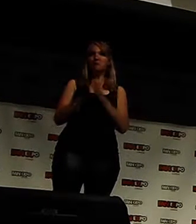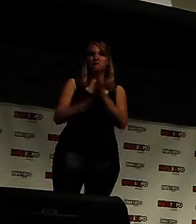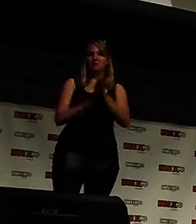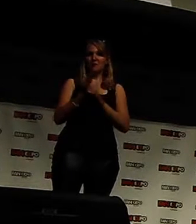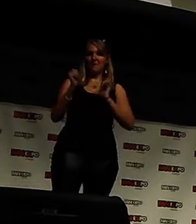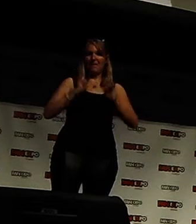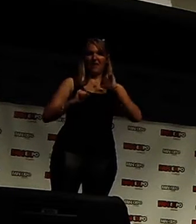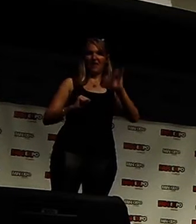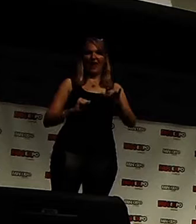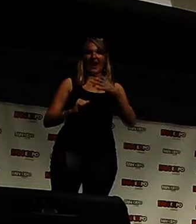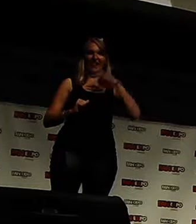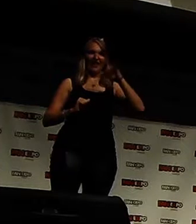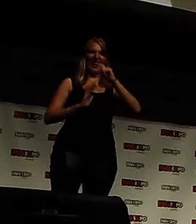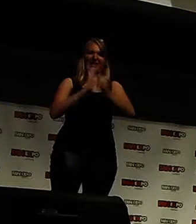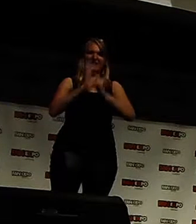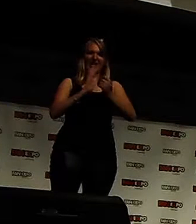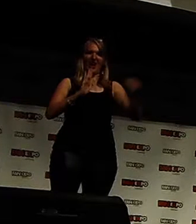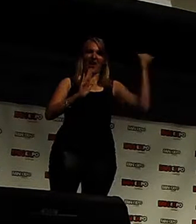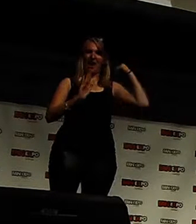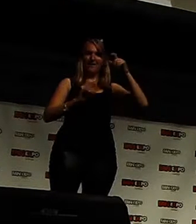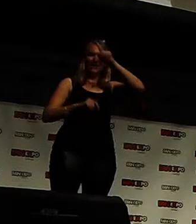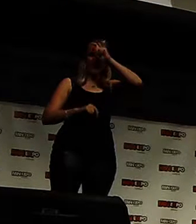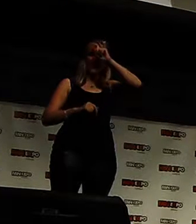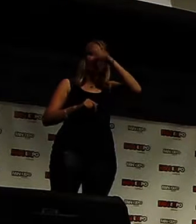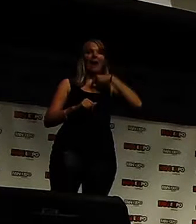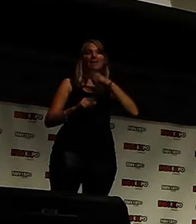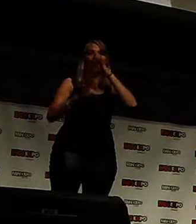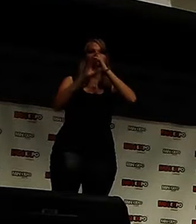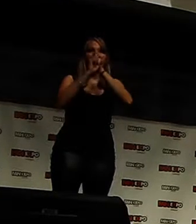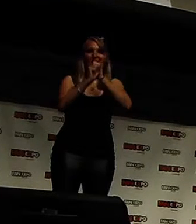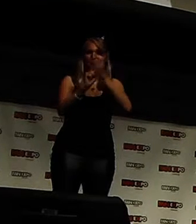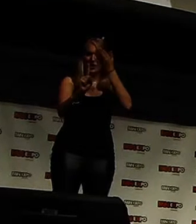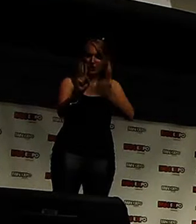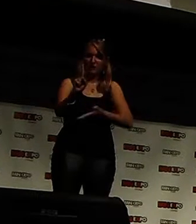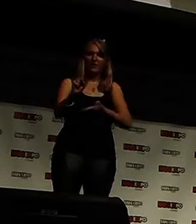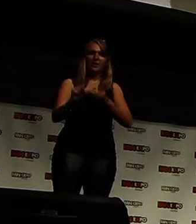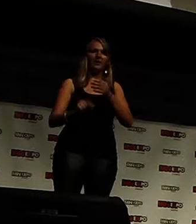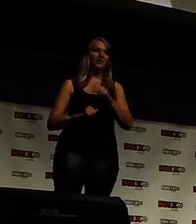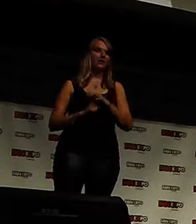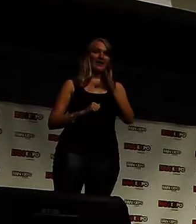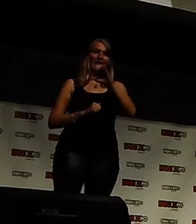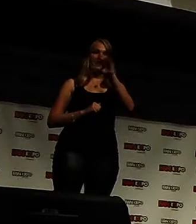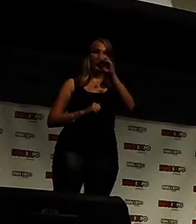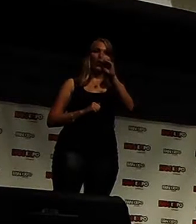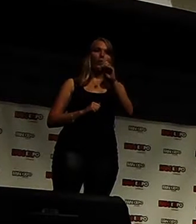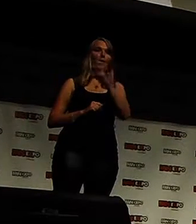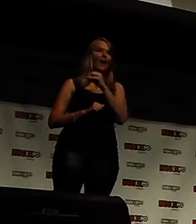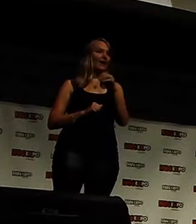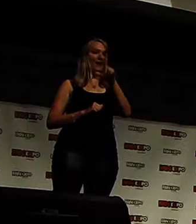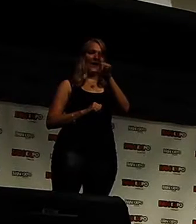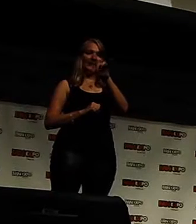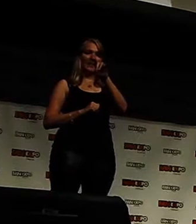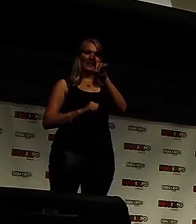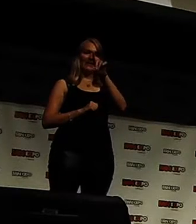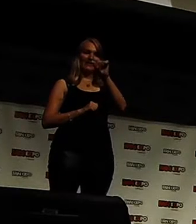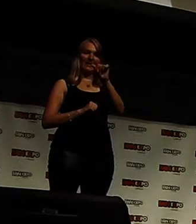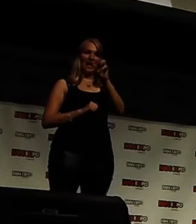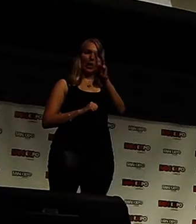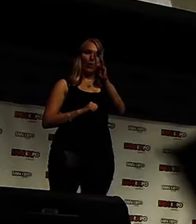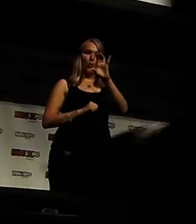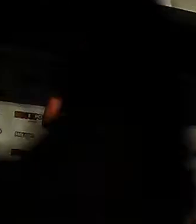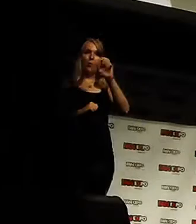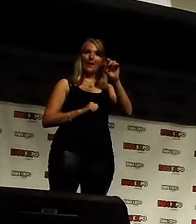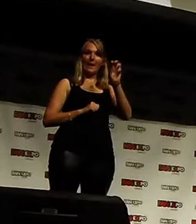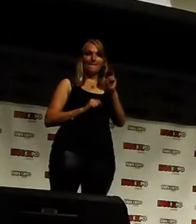just because I love that period of time and I'm fascinated by her, but I really don't know, it was very fun to play Lydia Wickham, just for being